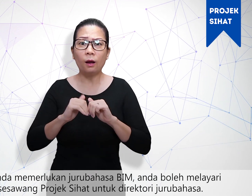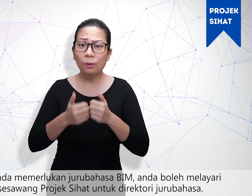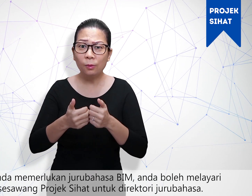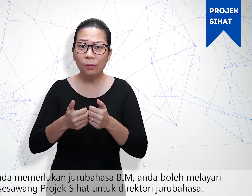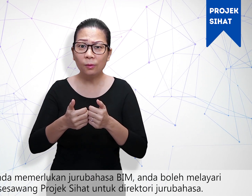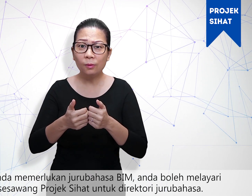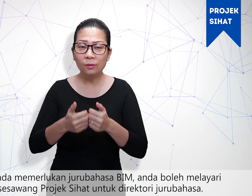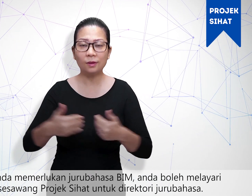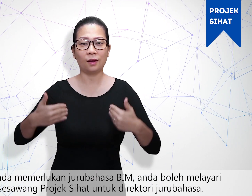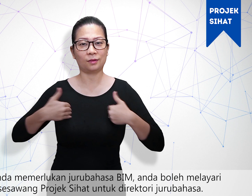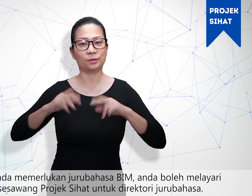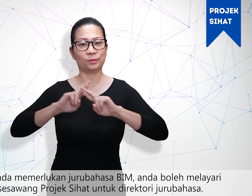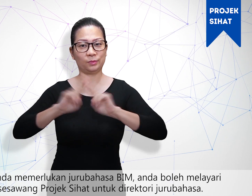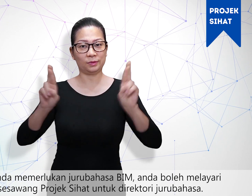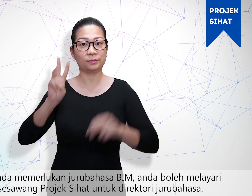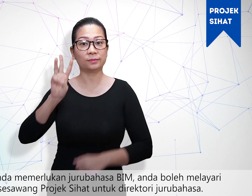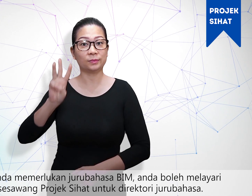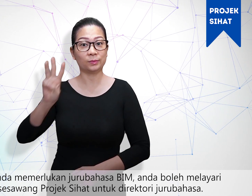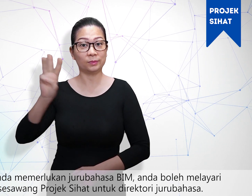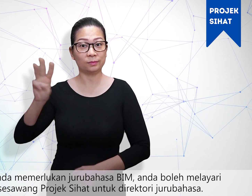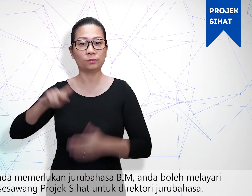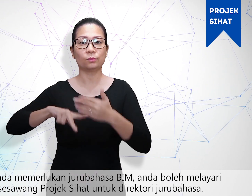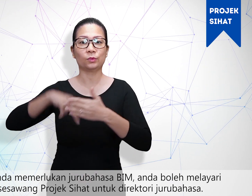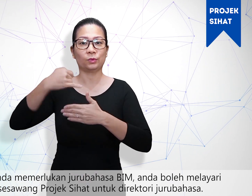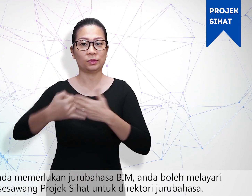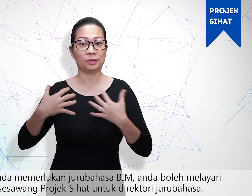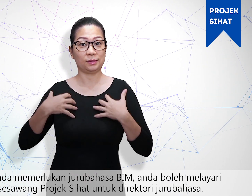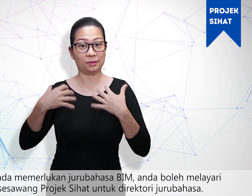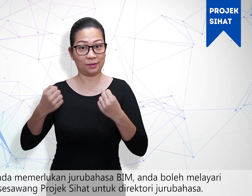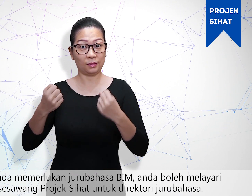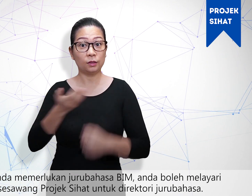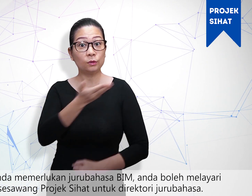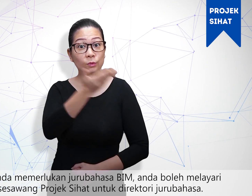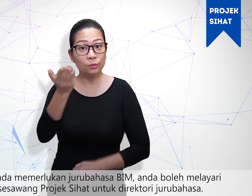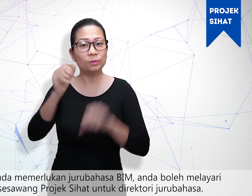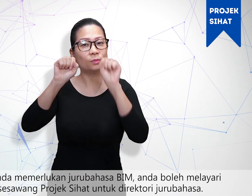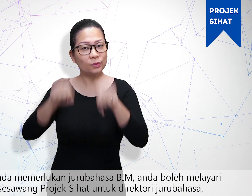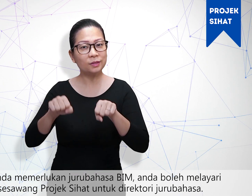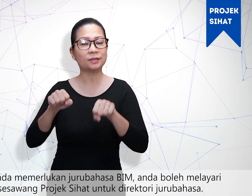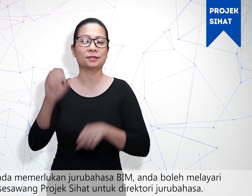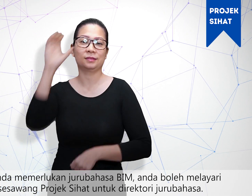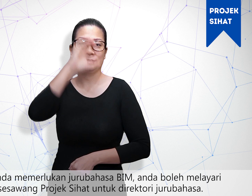You can find a directory of interpreters in the Project Sehat website.